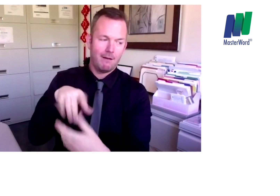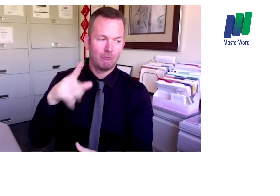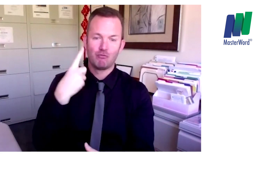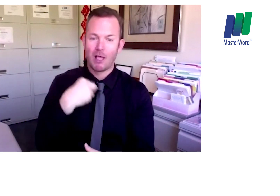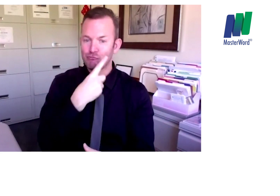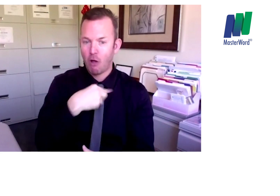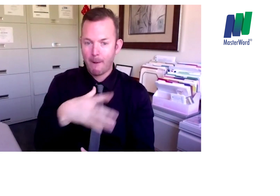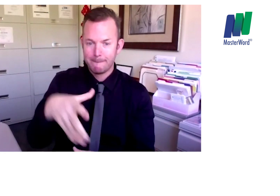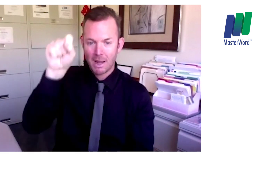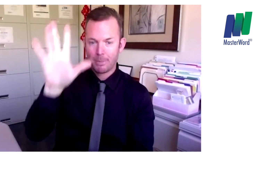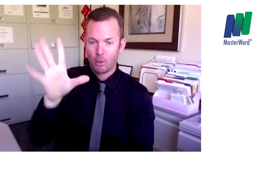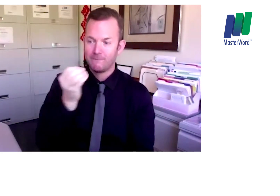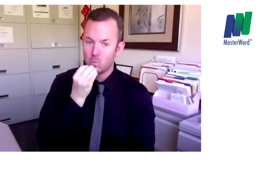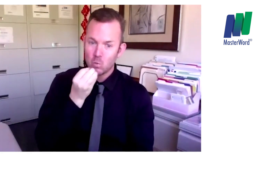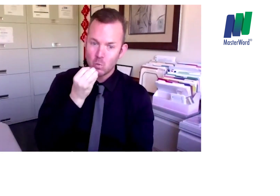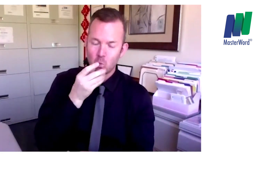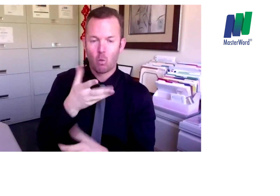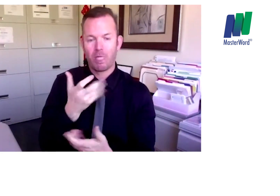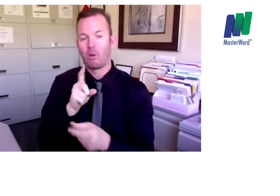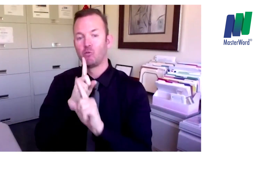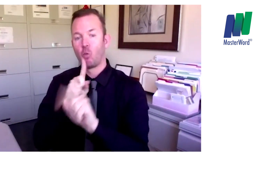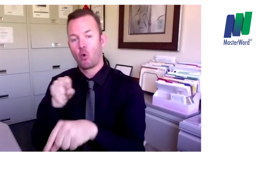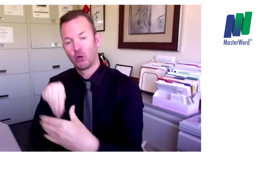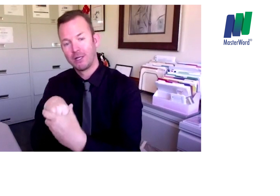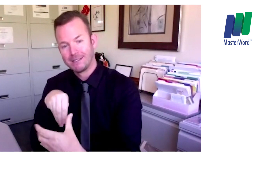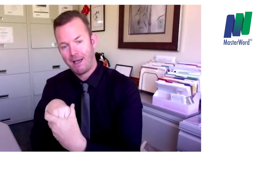access and for communication. So now,